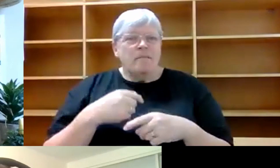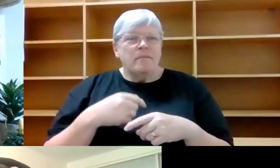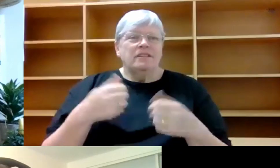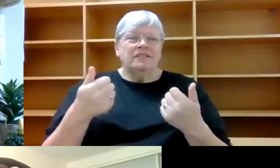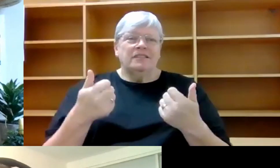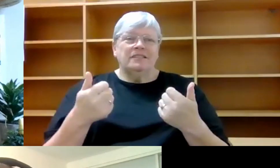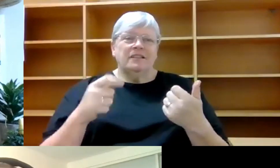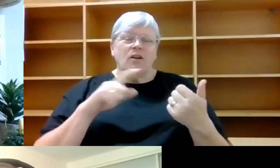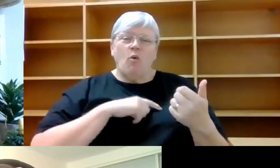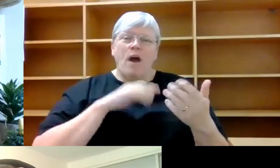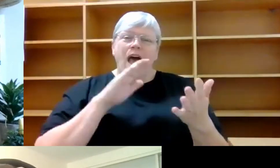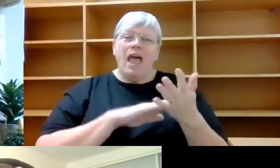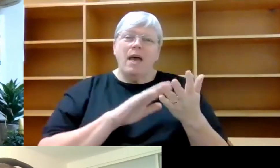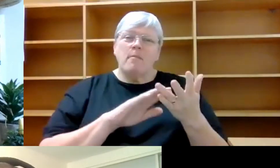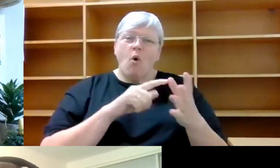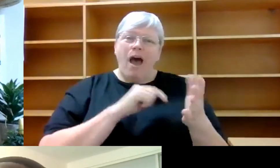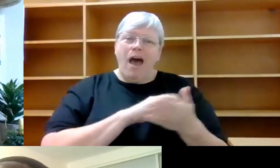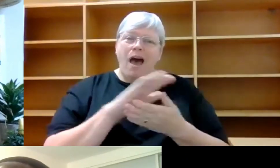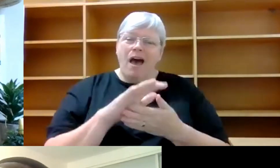why Moa, and how did you create Moa?